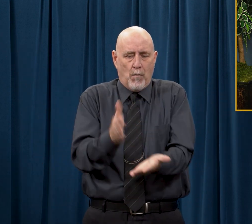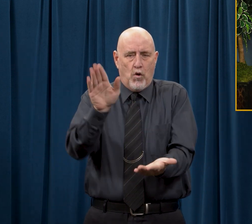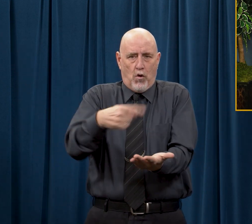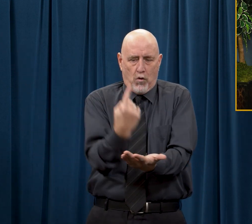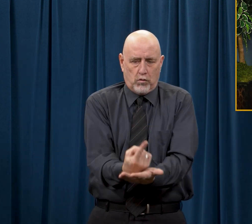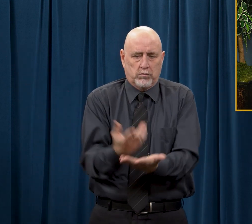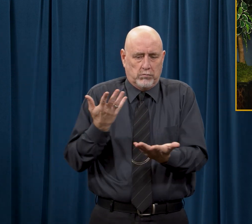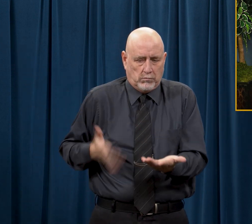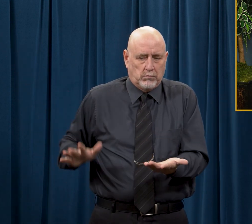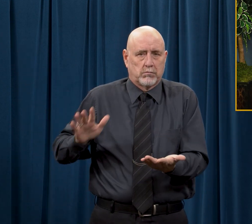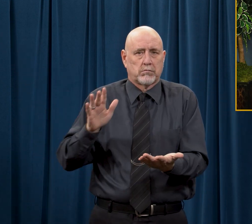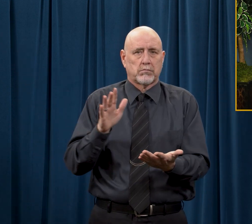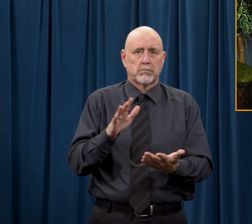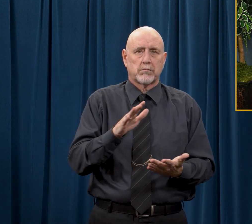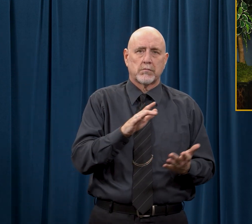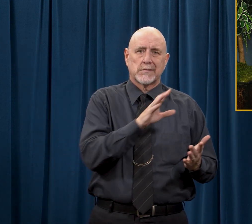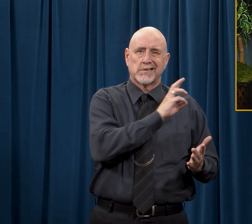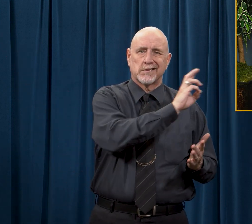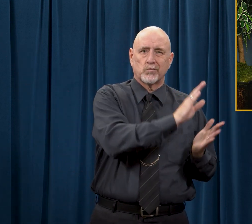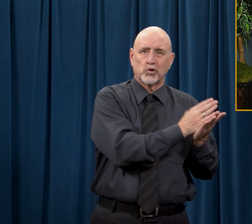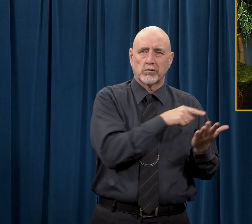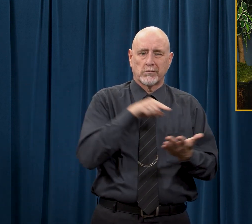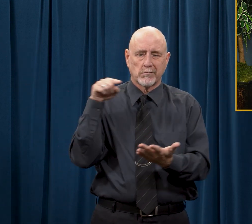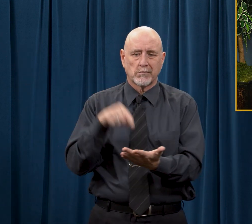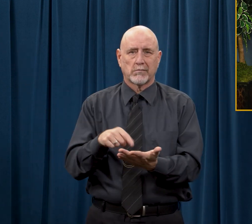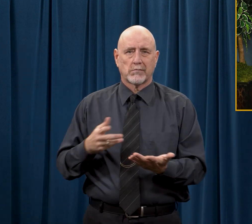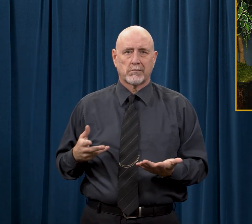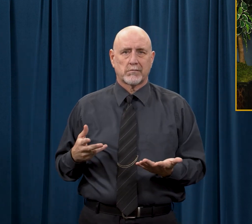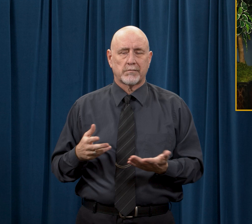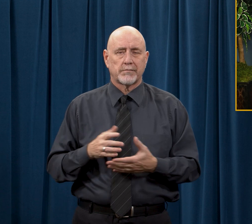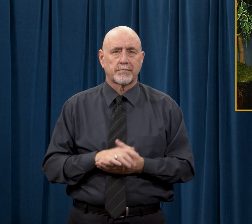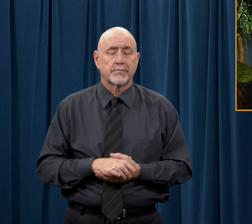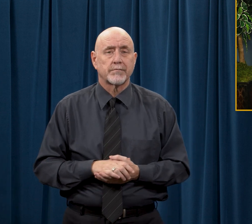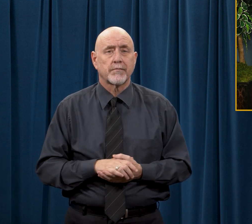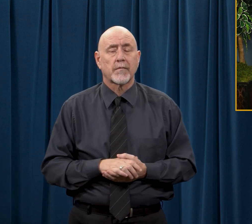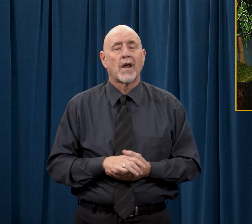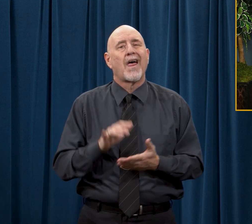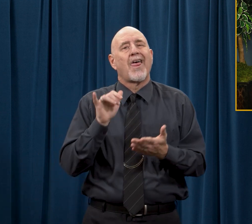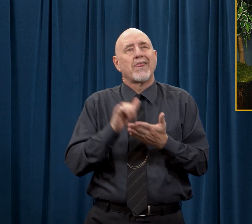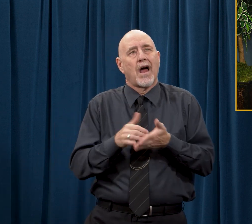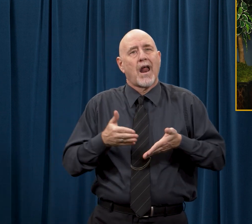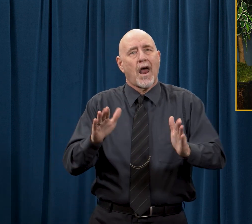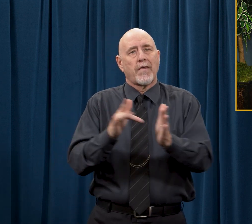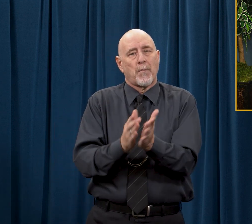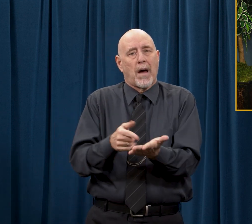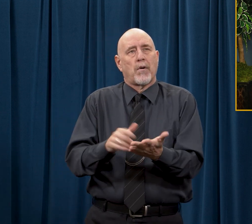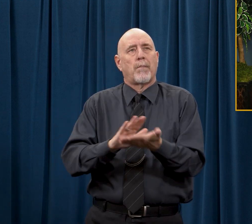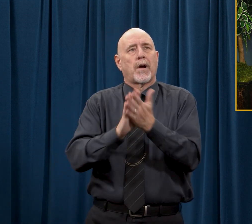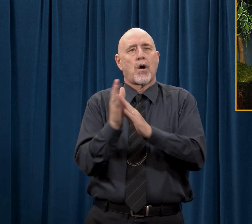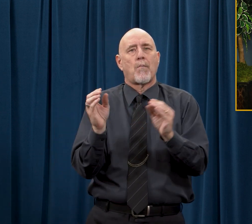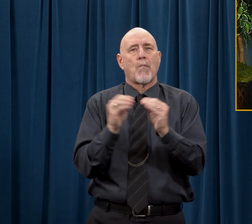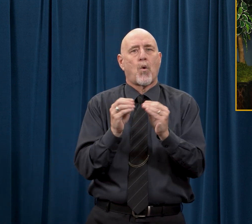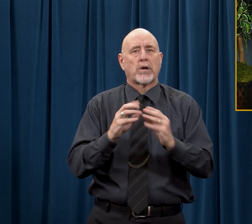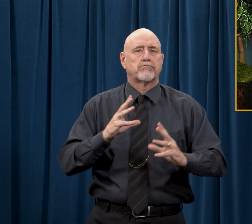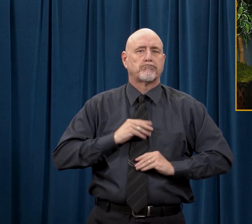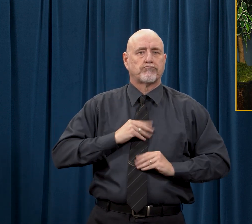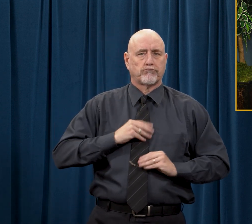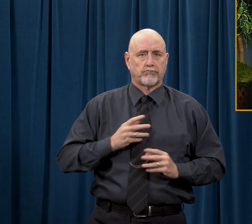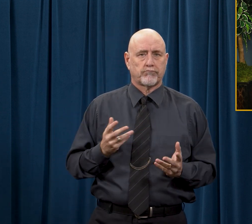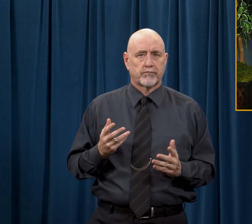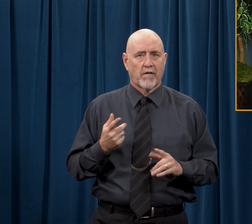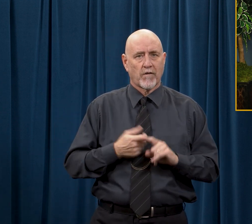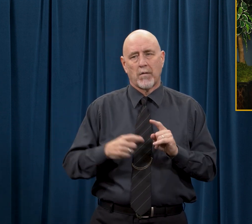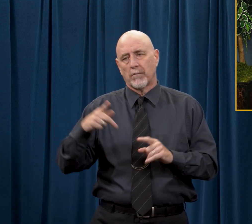a simple translation of the Bible text. This enabled the Bible to be more